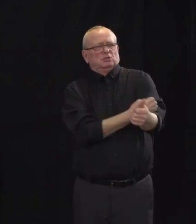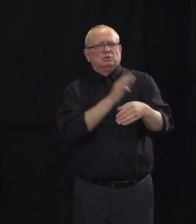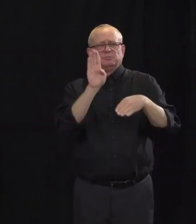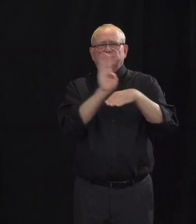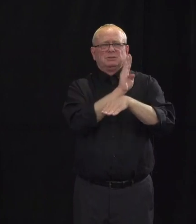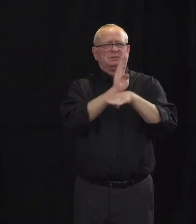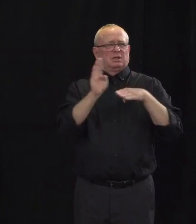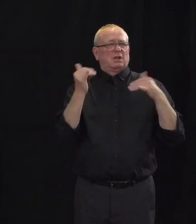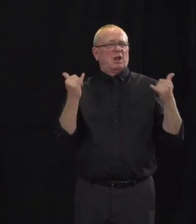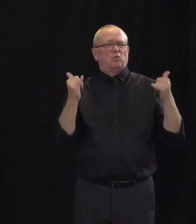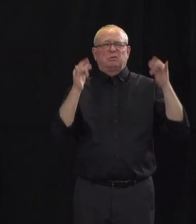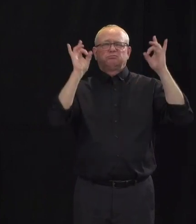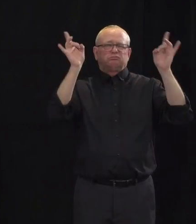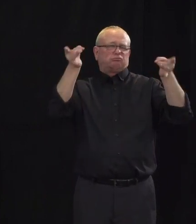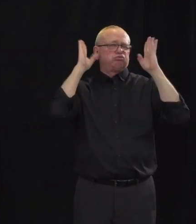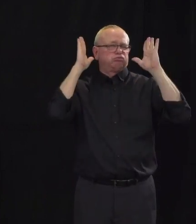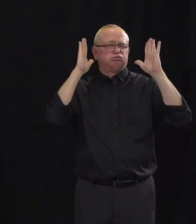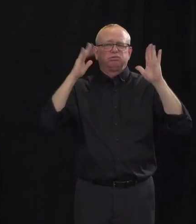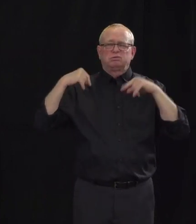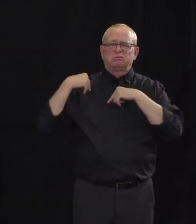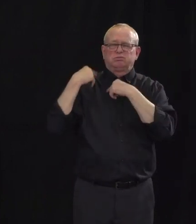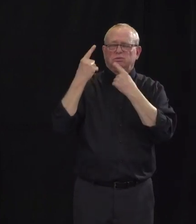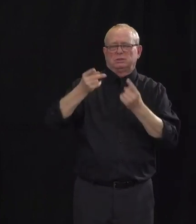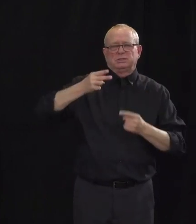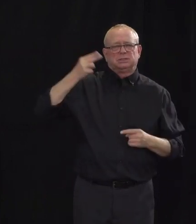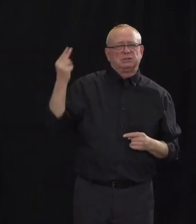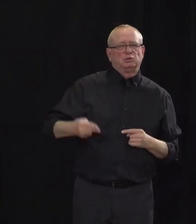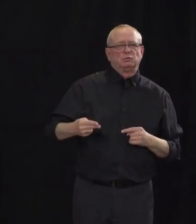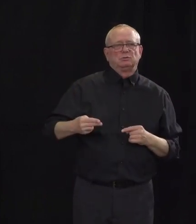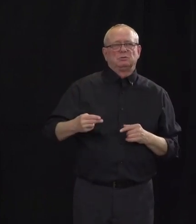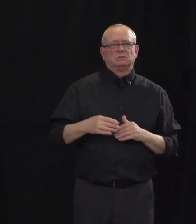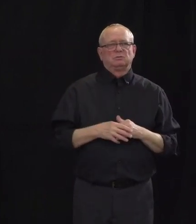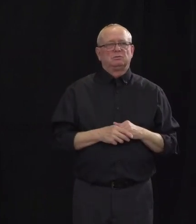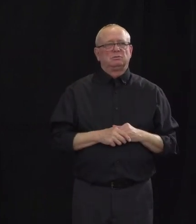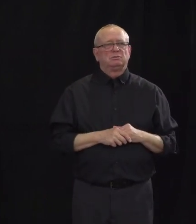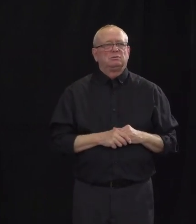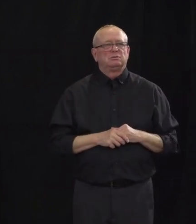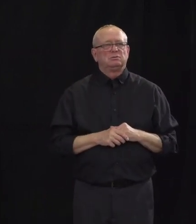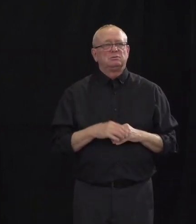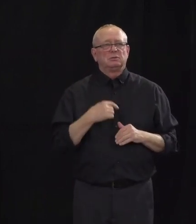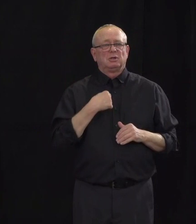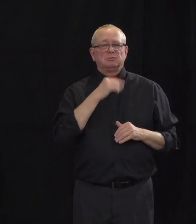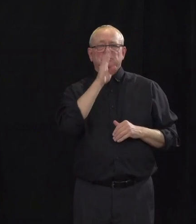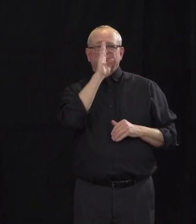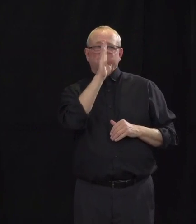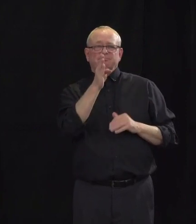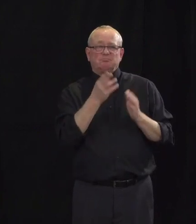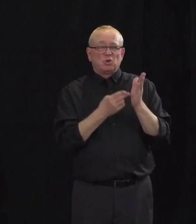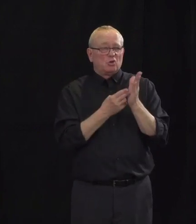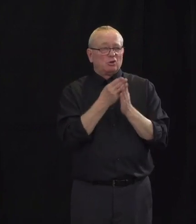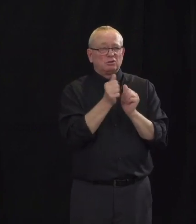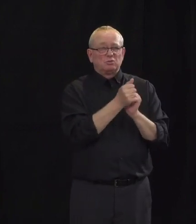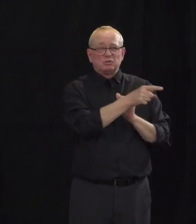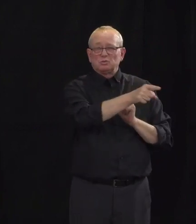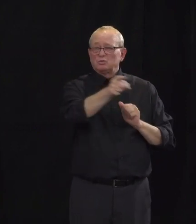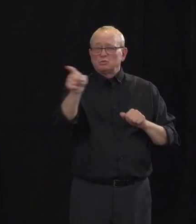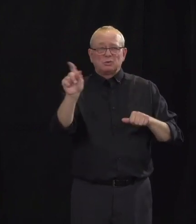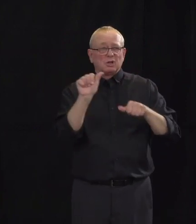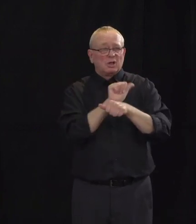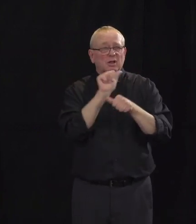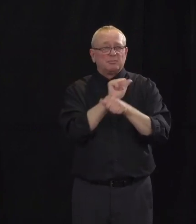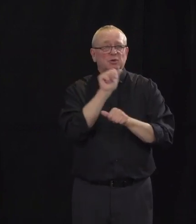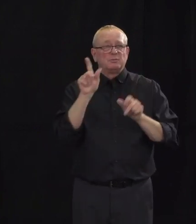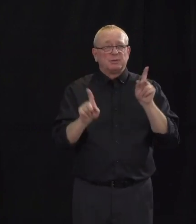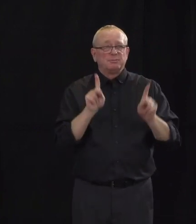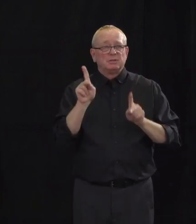me be blunt with Albertans. We are facing what will likely be the largest single contraction in our economy in our history.